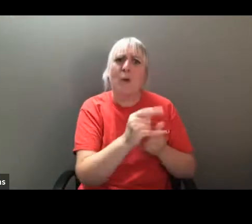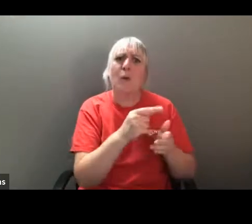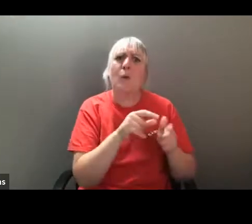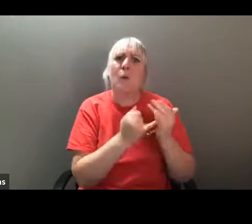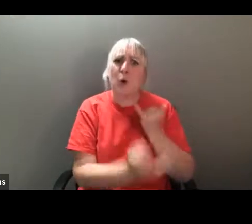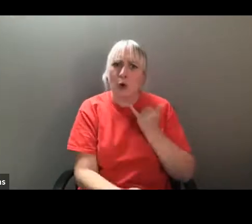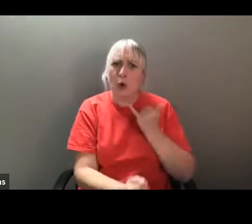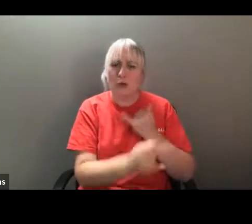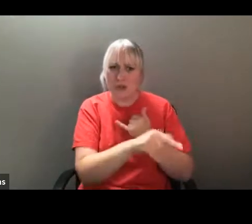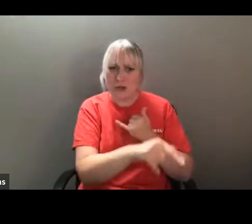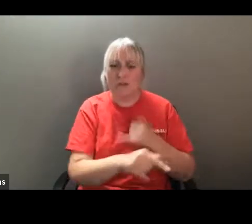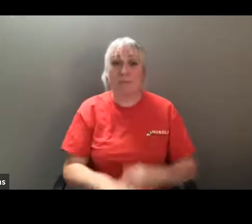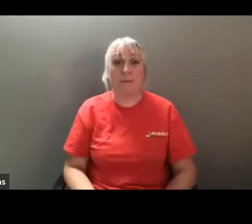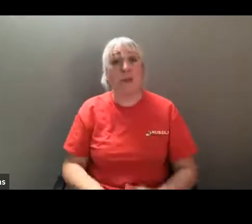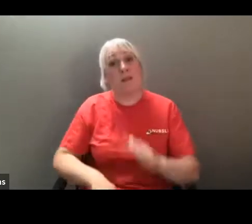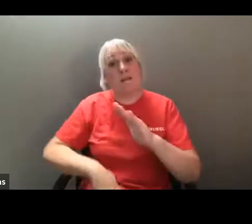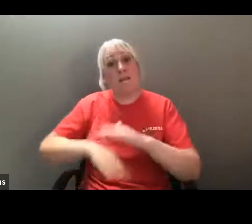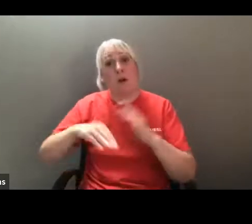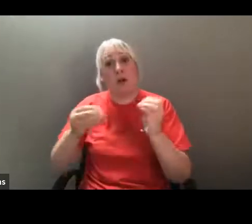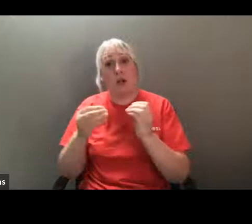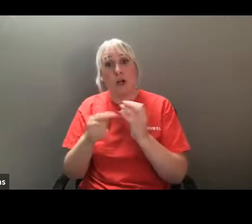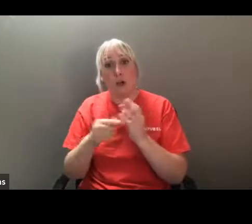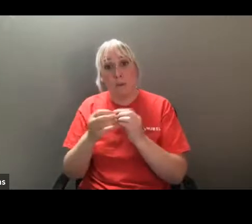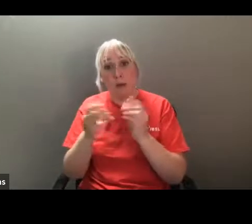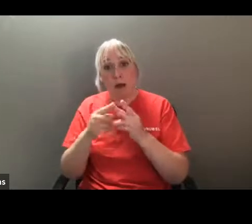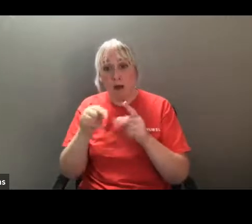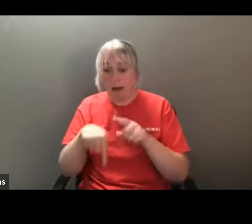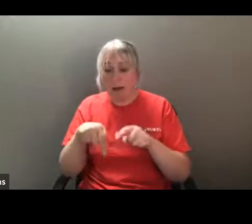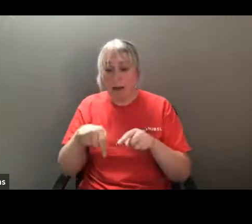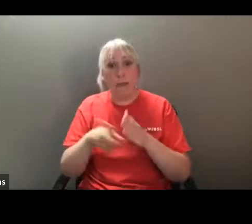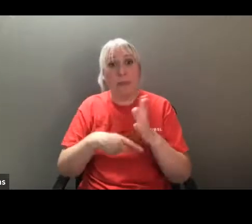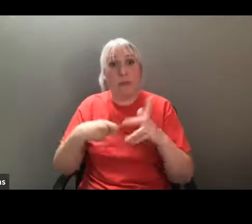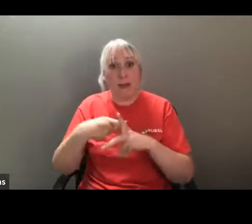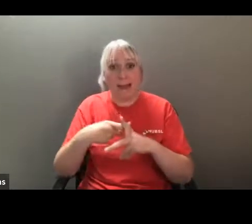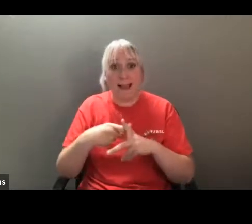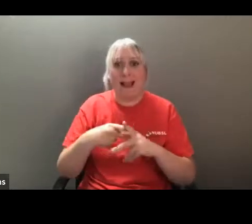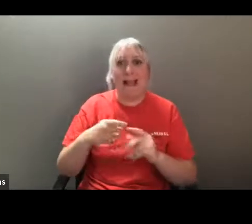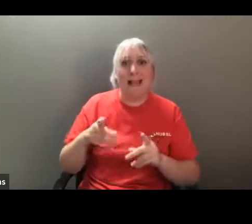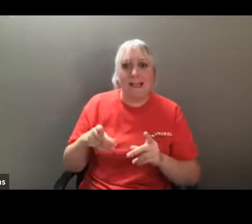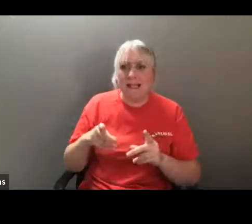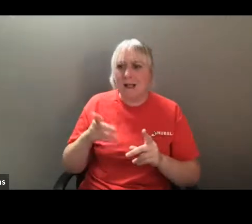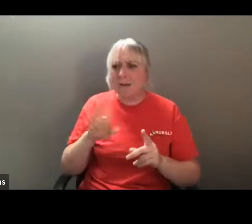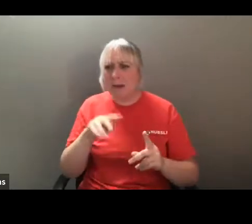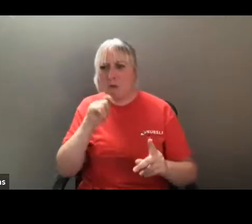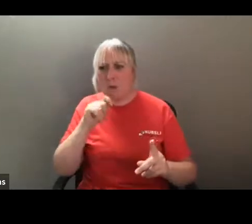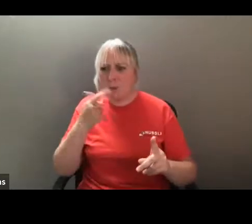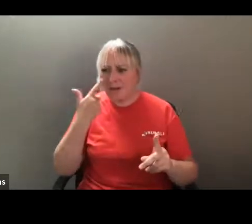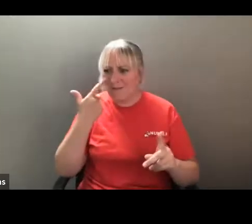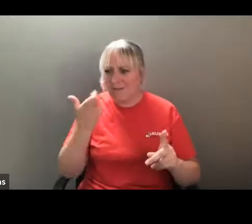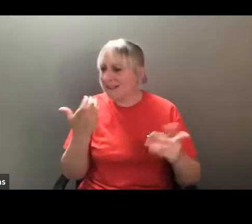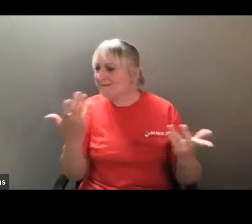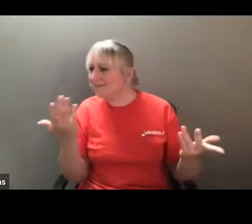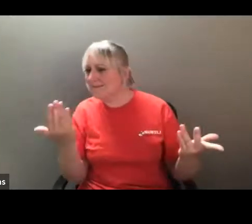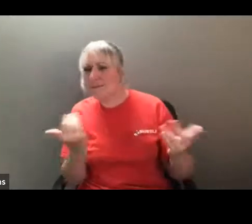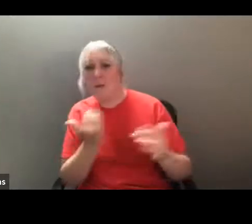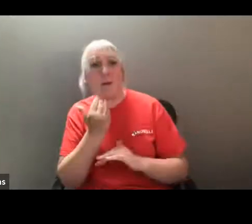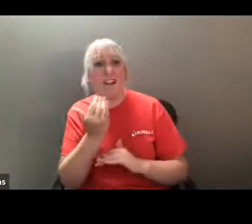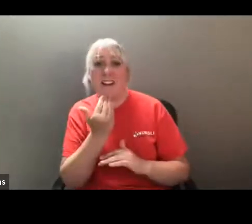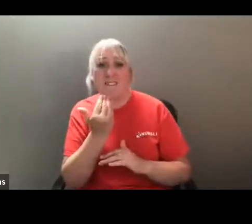UBI would look like in the UK. They found UBI to be insufficient for people who find themselves out of work for long periods of